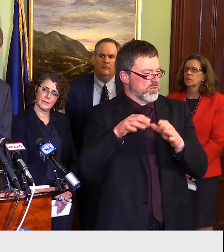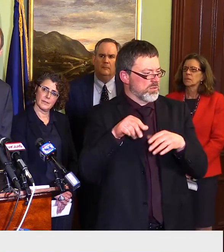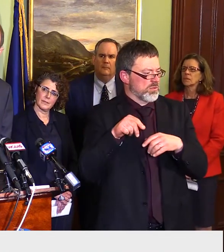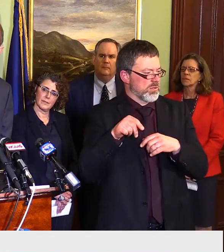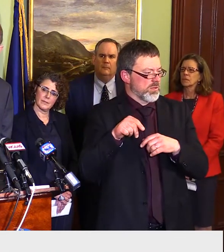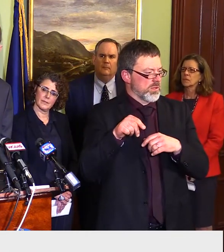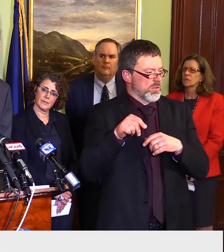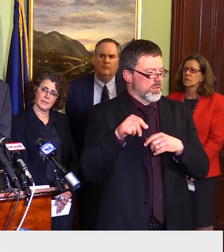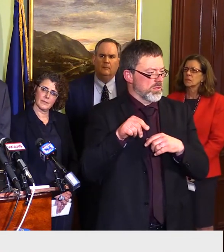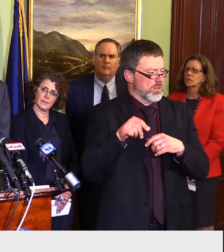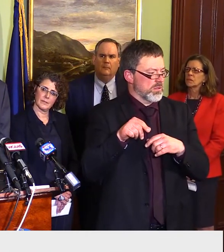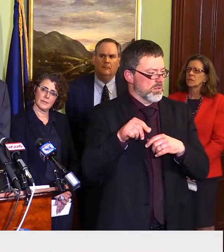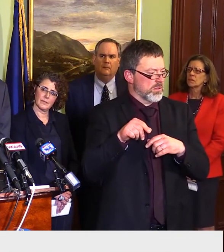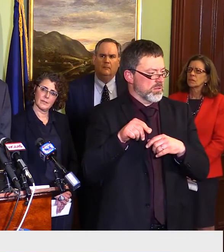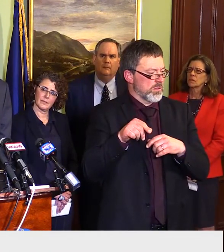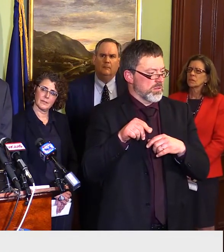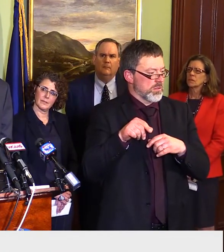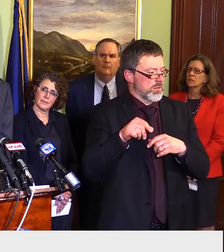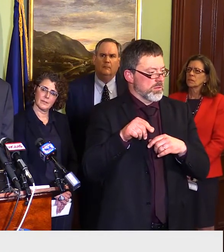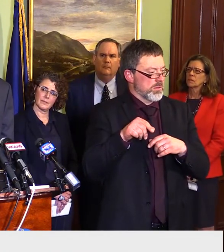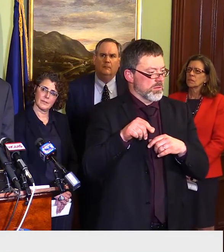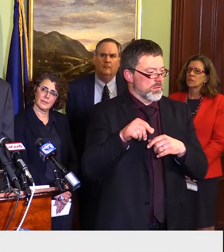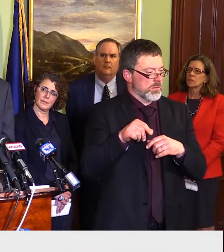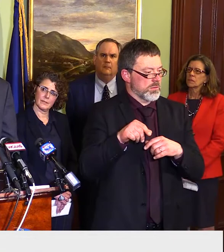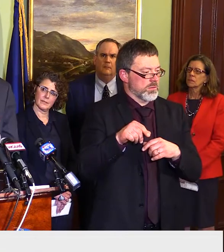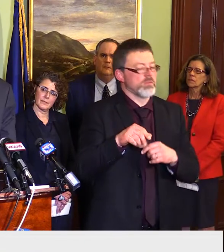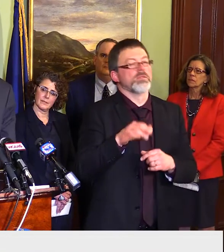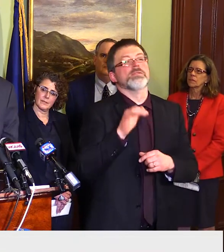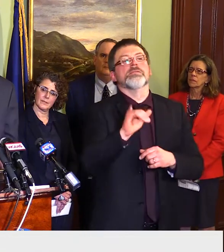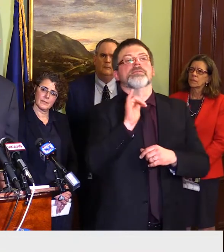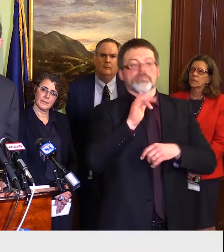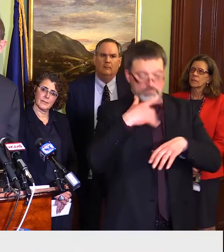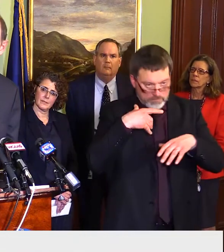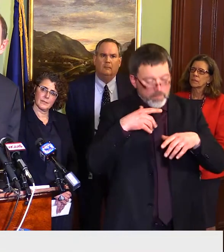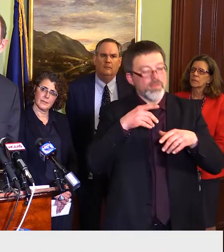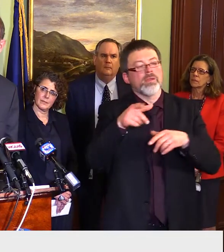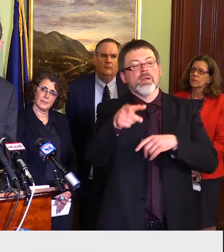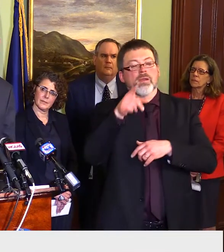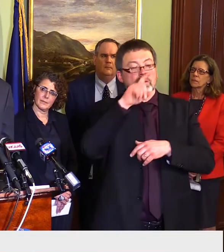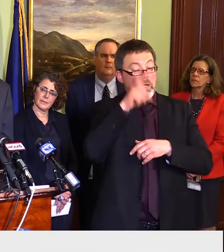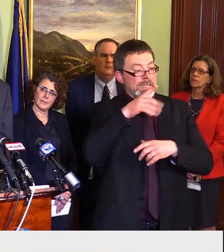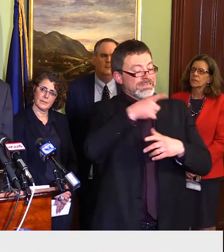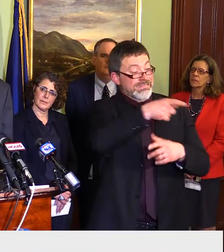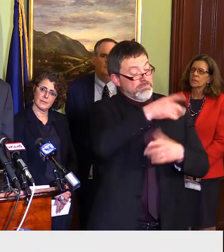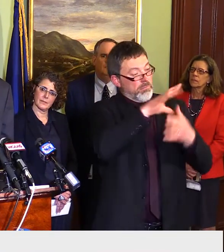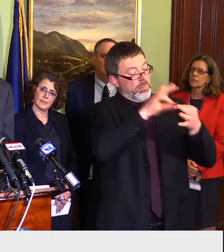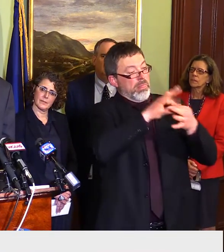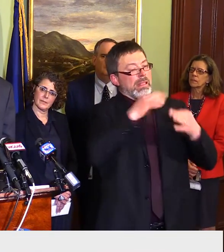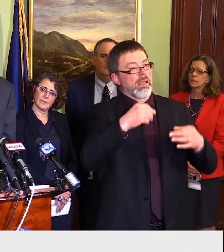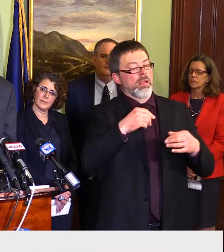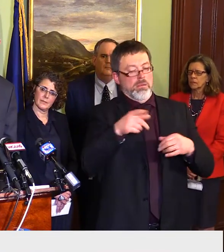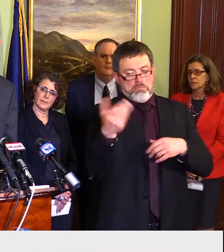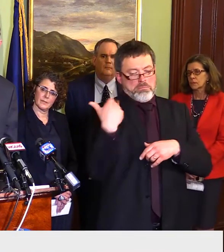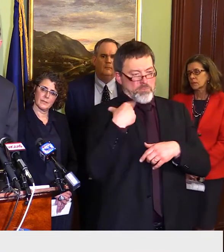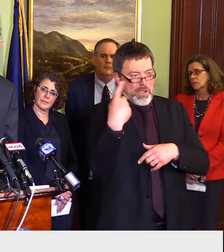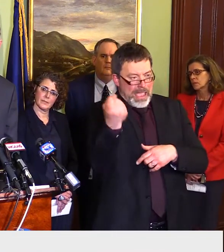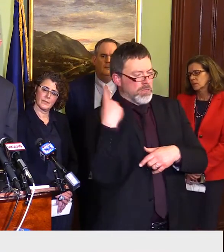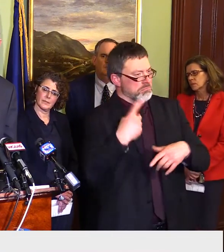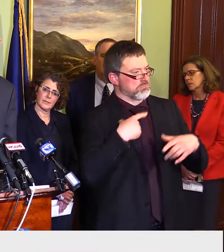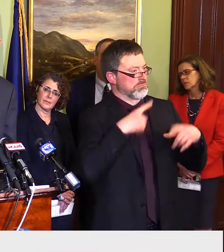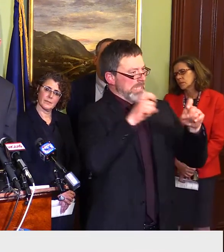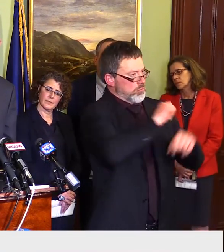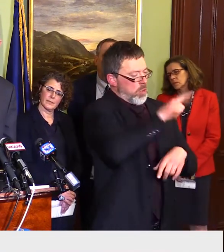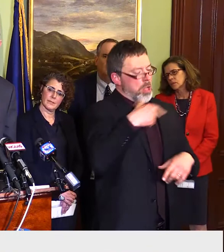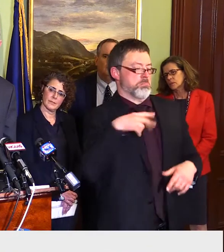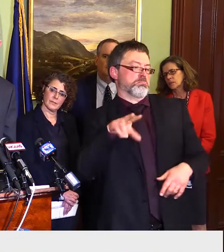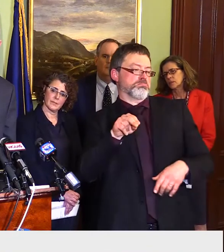I don't believe the 110 involves a lot of people who were denied the opportunity to be tested today. The question is, if you had significantly